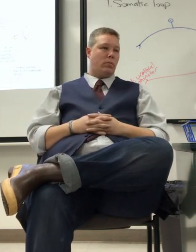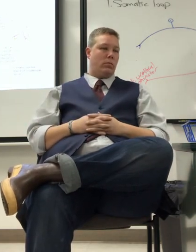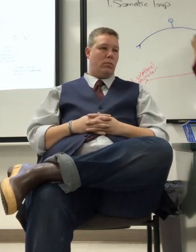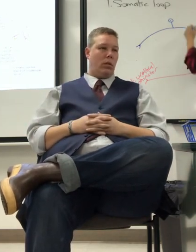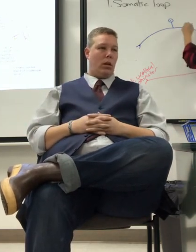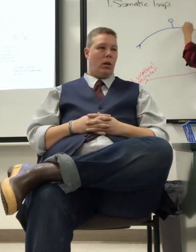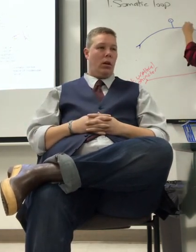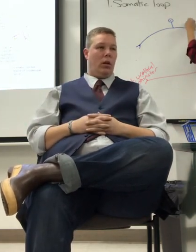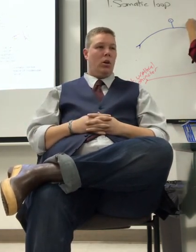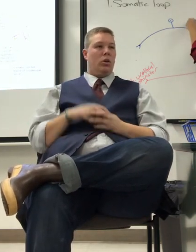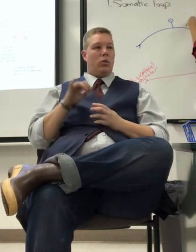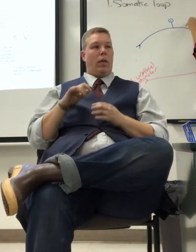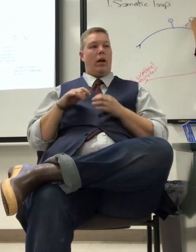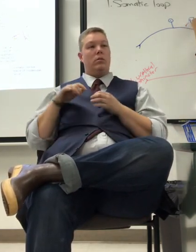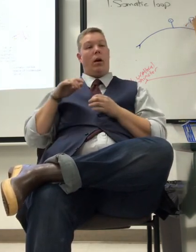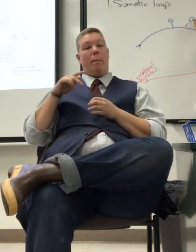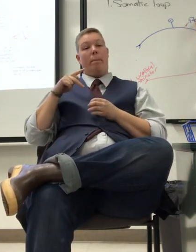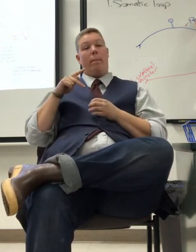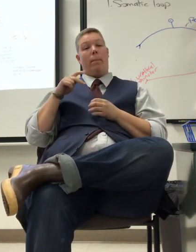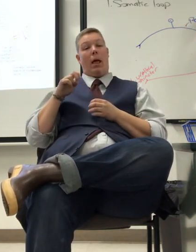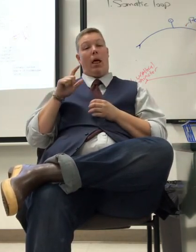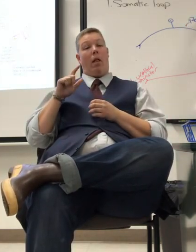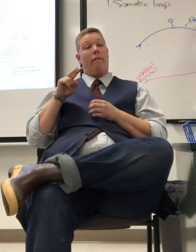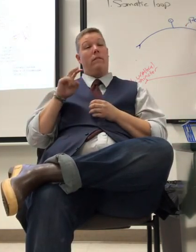So this is the pelvic nerve.